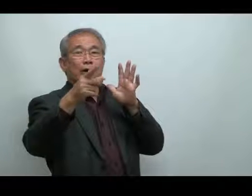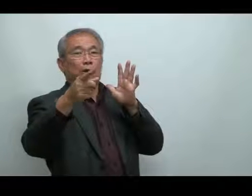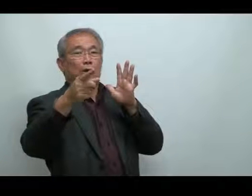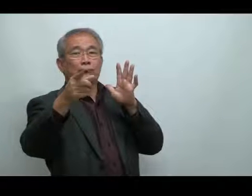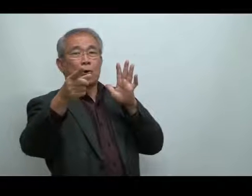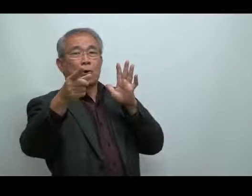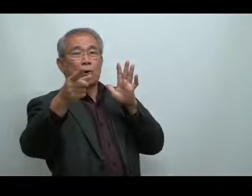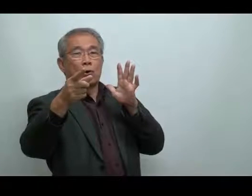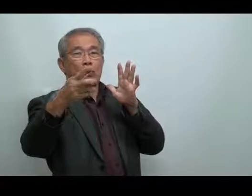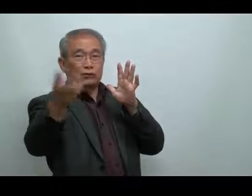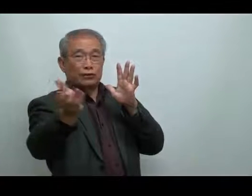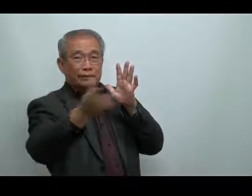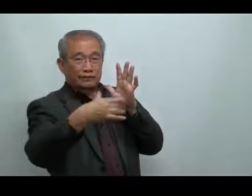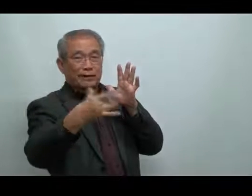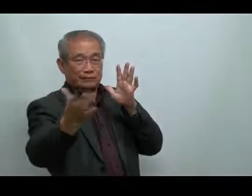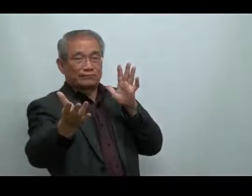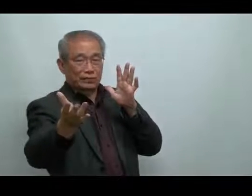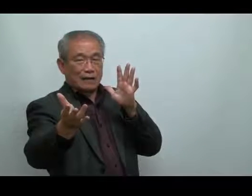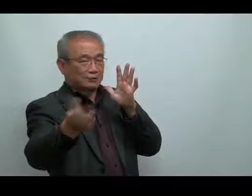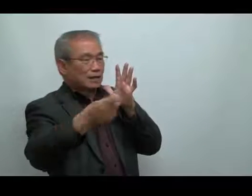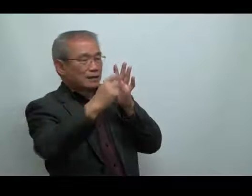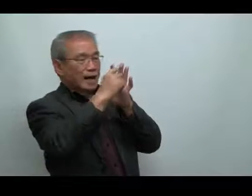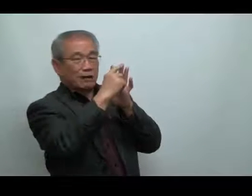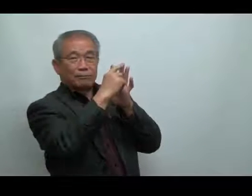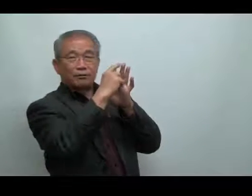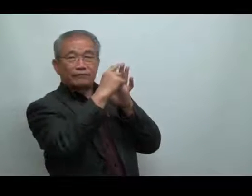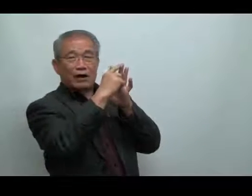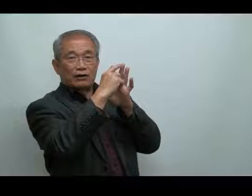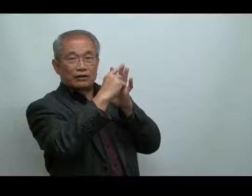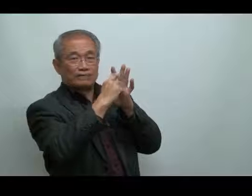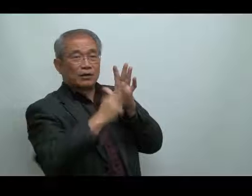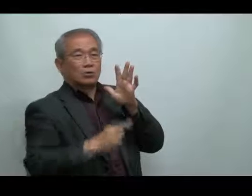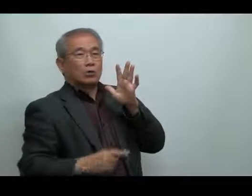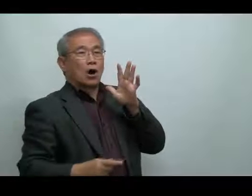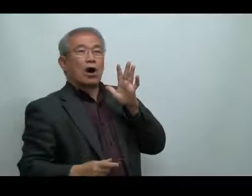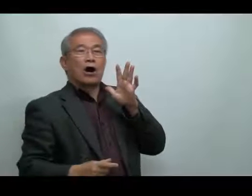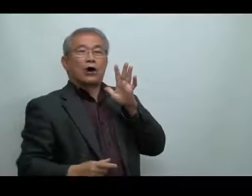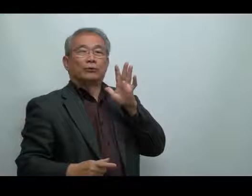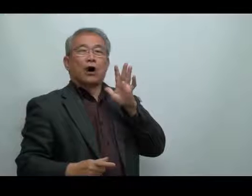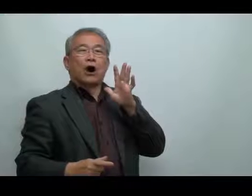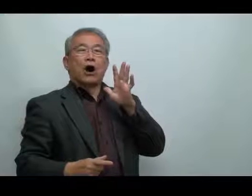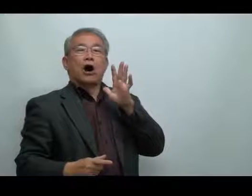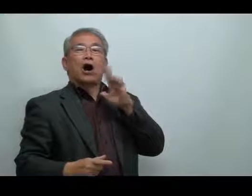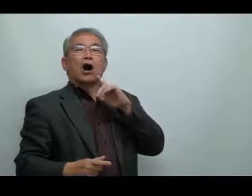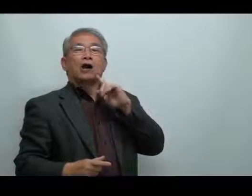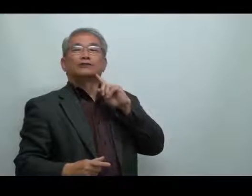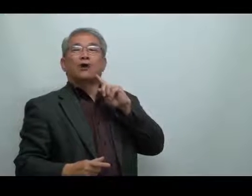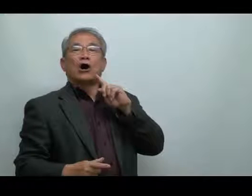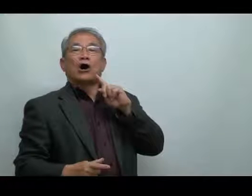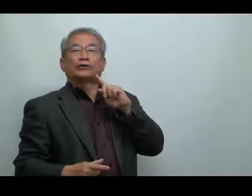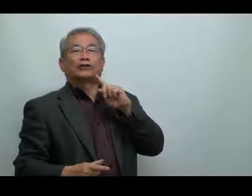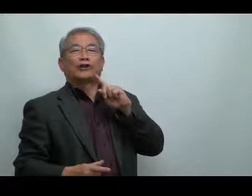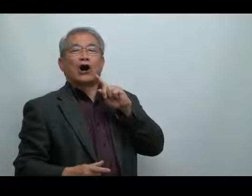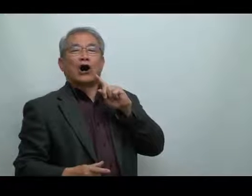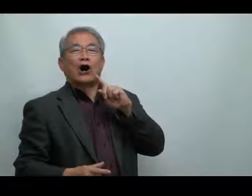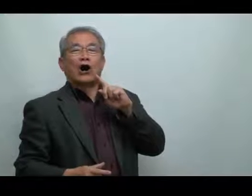yo, yo, which you have already practiced a few times. Now put the vowels in. I once was